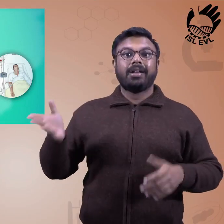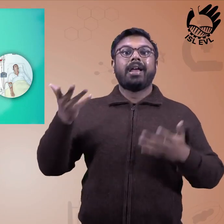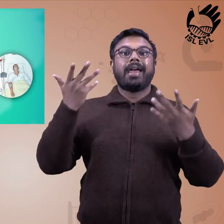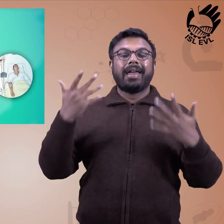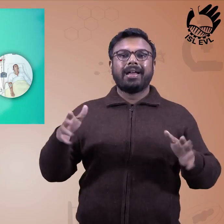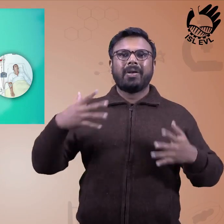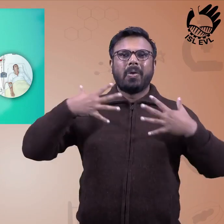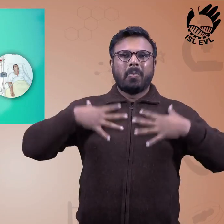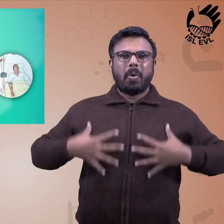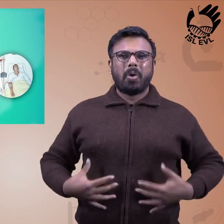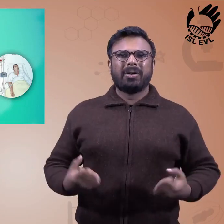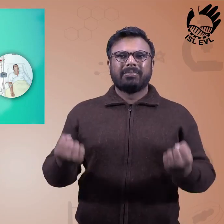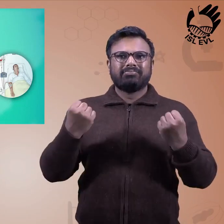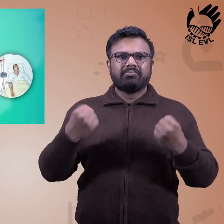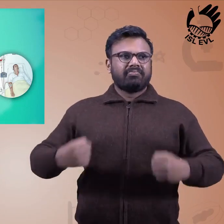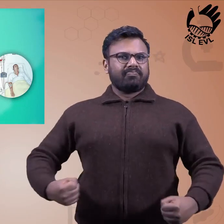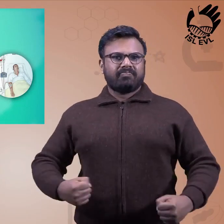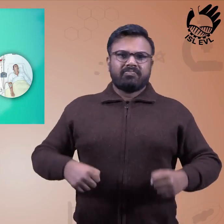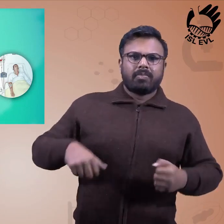muscular dystrophy;